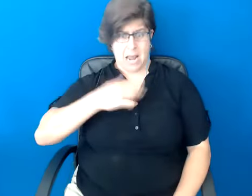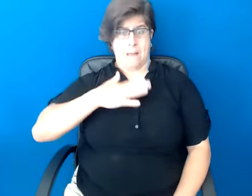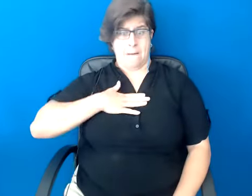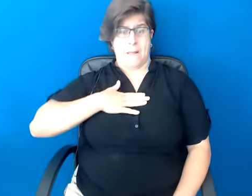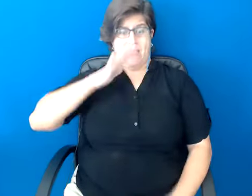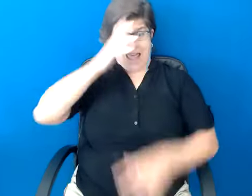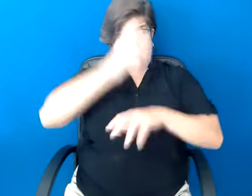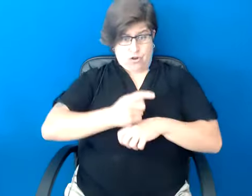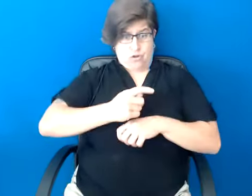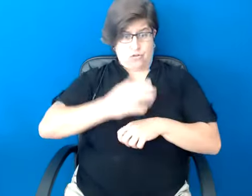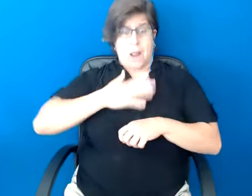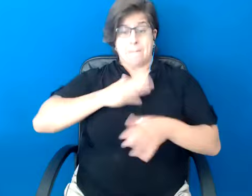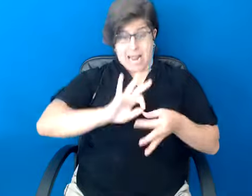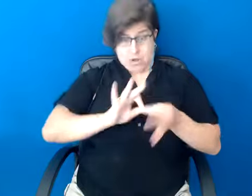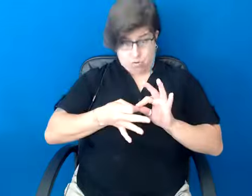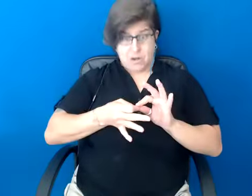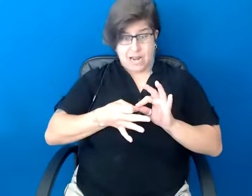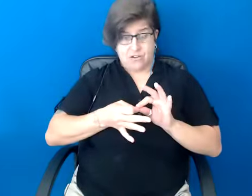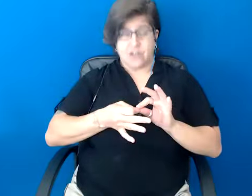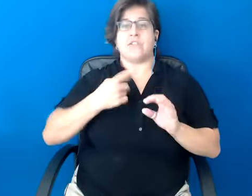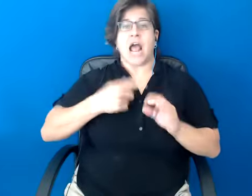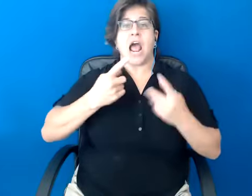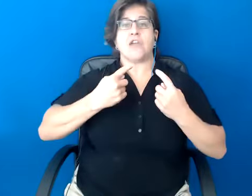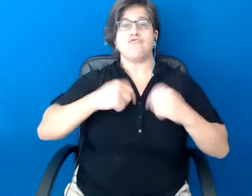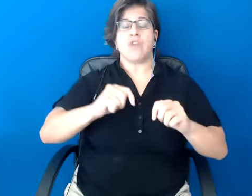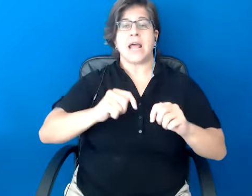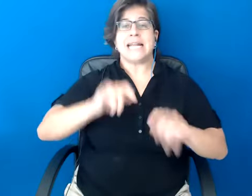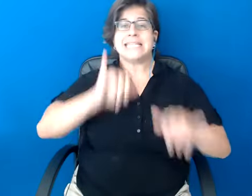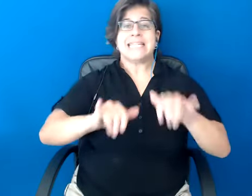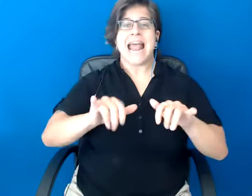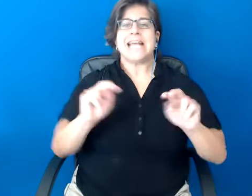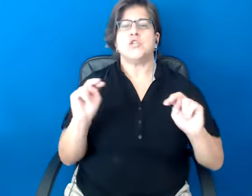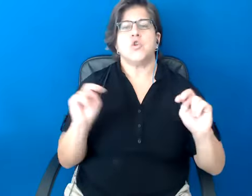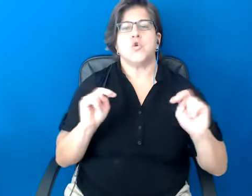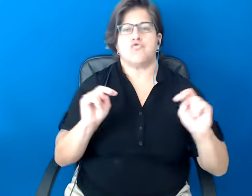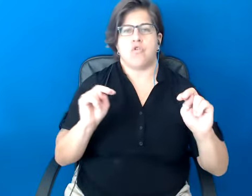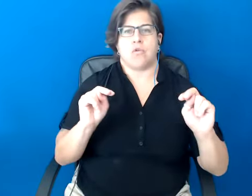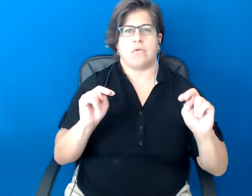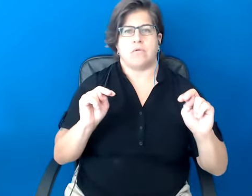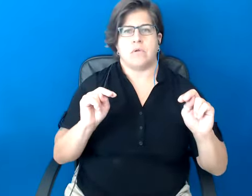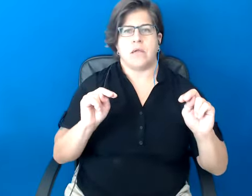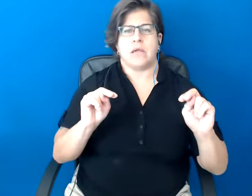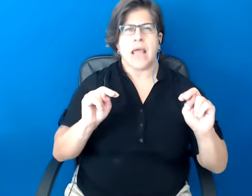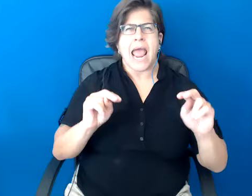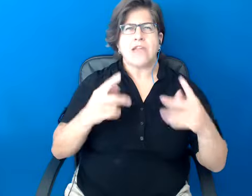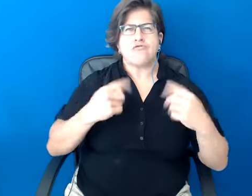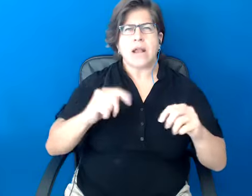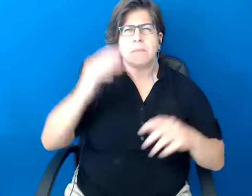It's not okay for me to do that, because my interpretation of this tradition is that I try to stay as neutral publicly